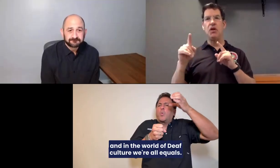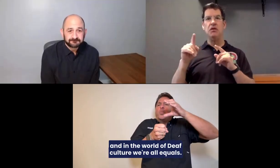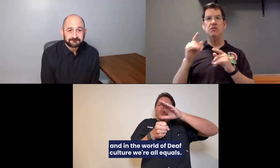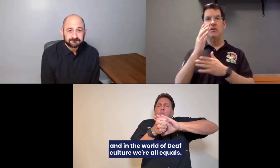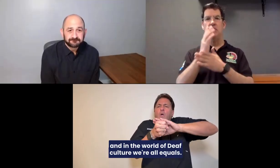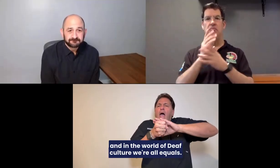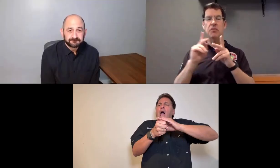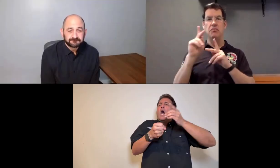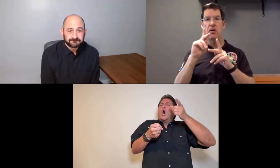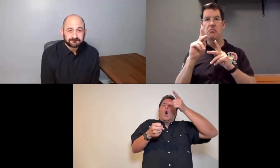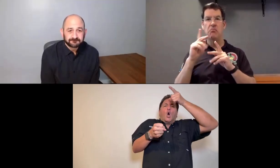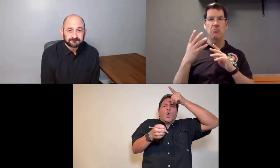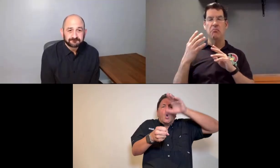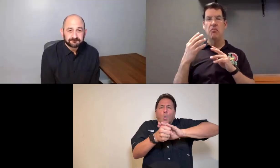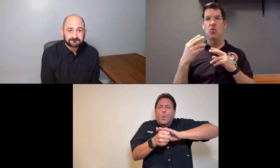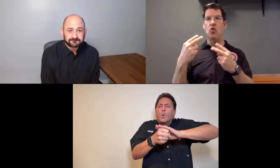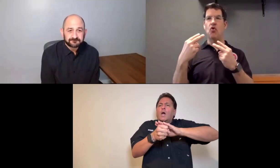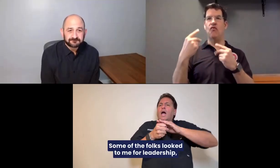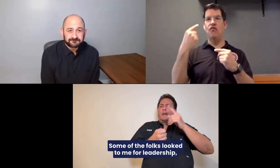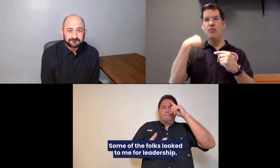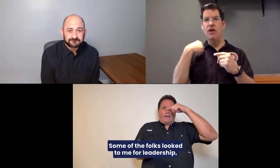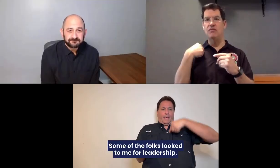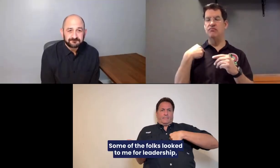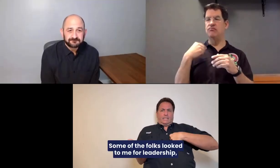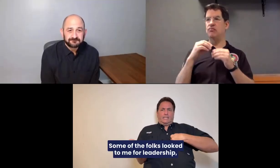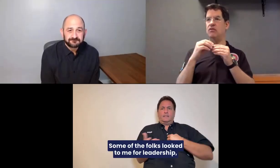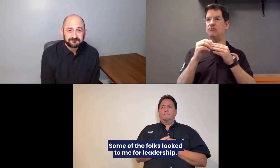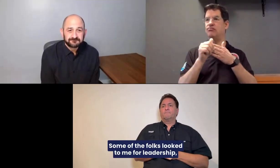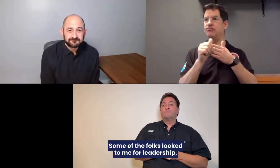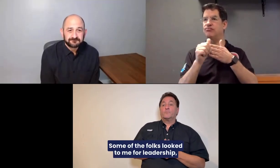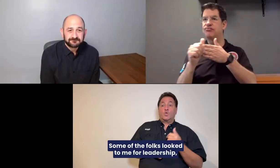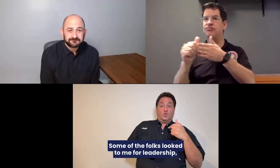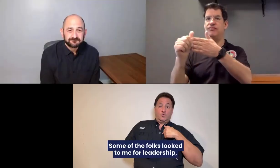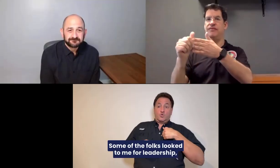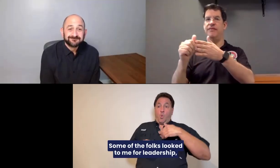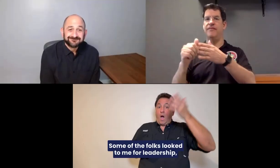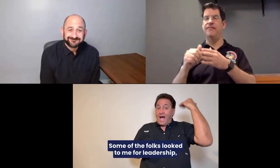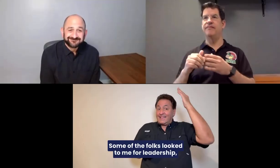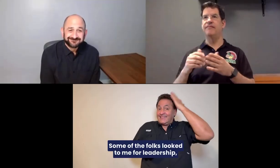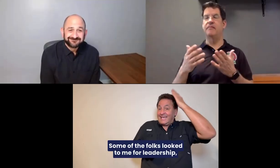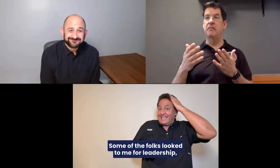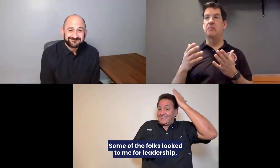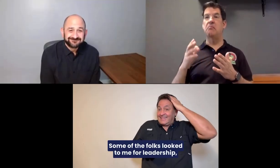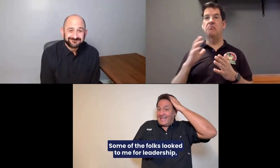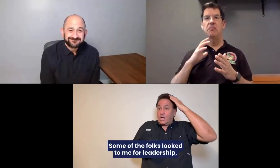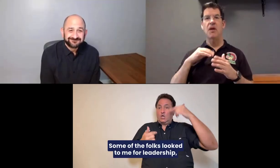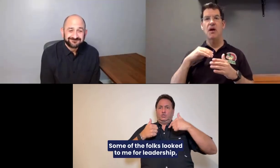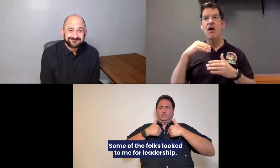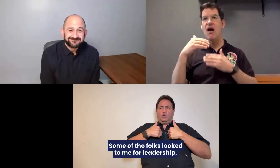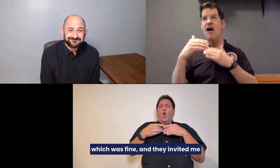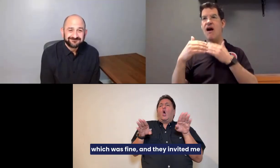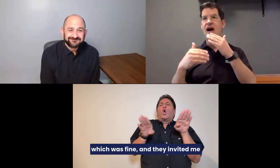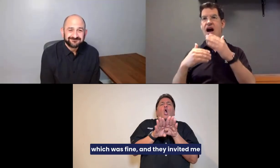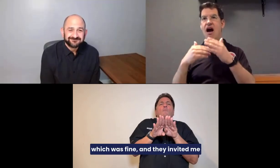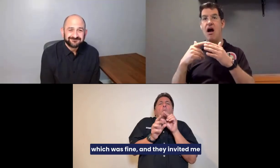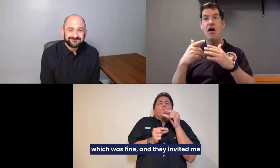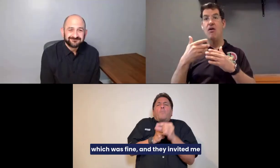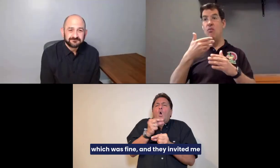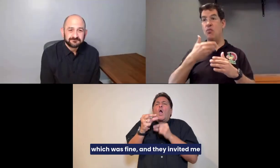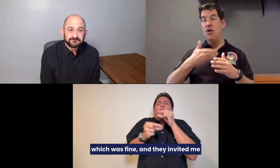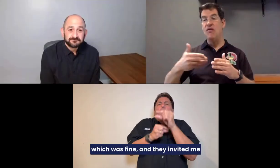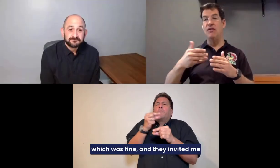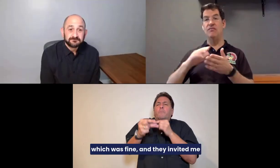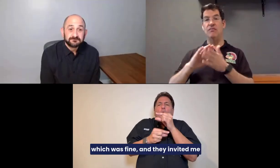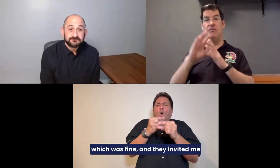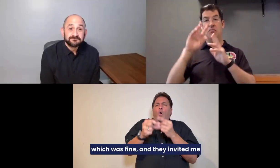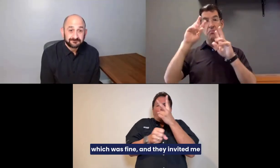we're all equals. Some of the folks looked to me for leadership, which was fine,